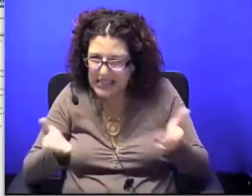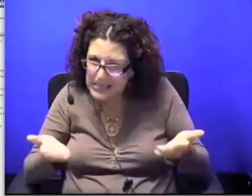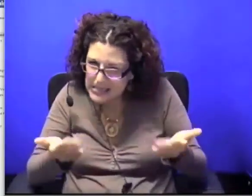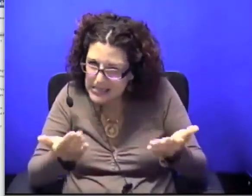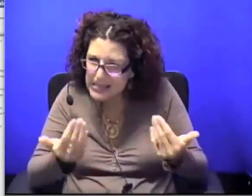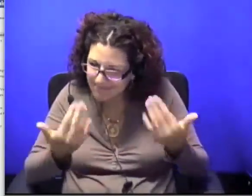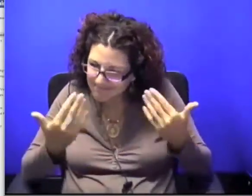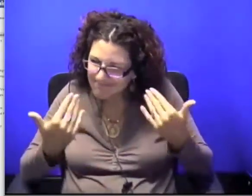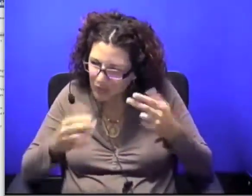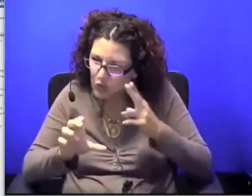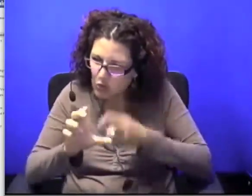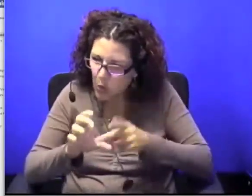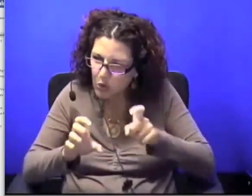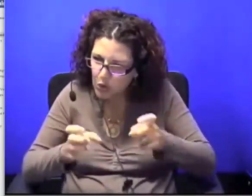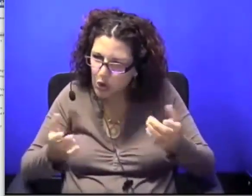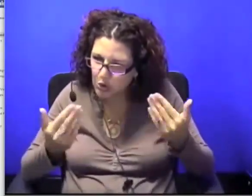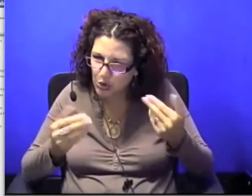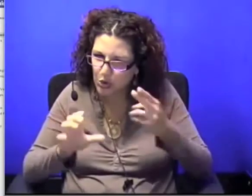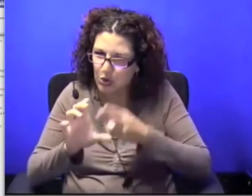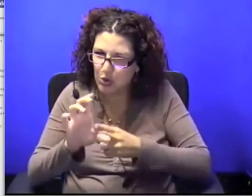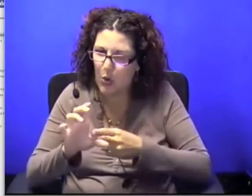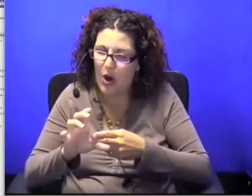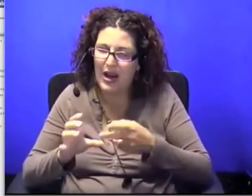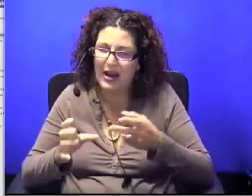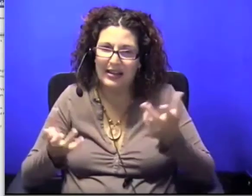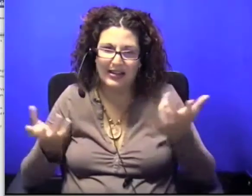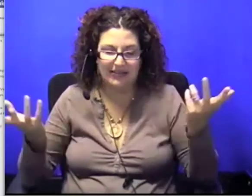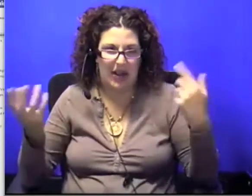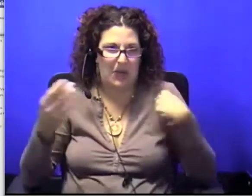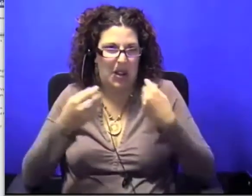me just a little. And so please allow me to nudge you.